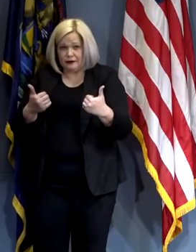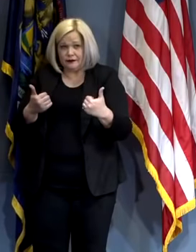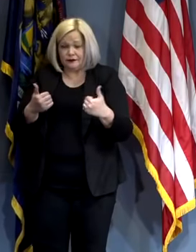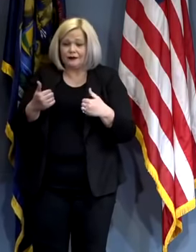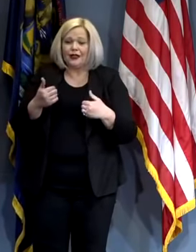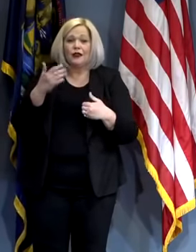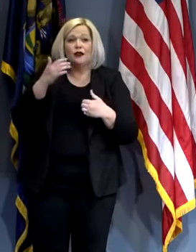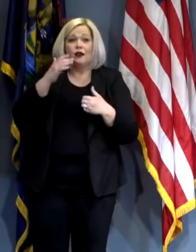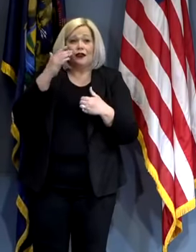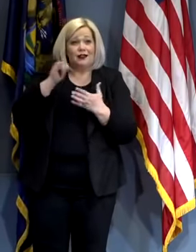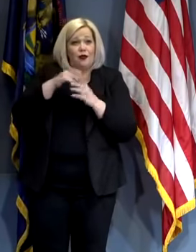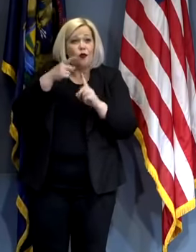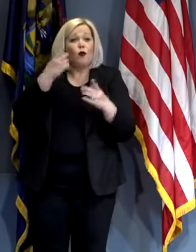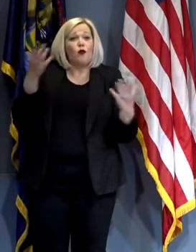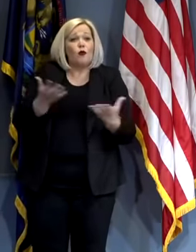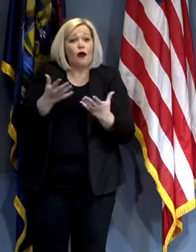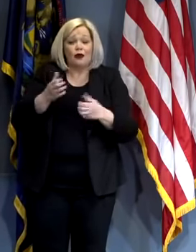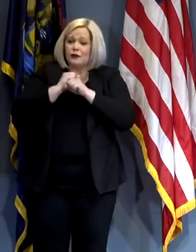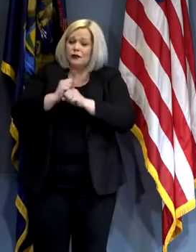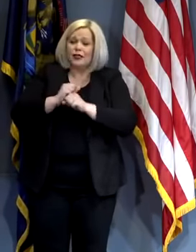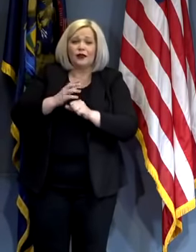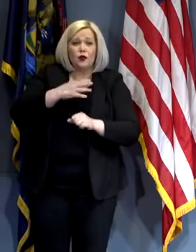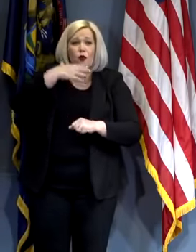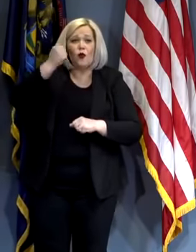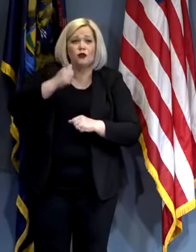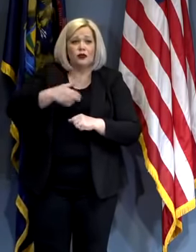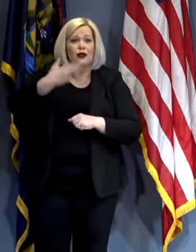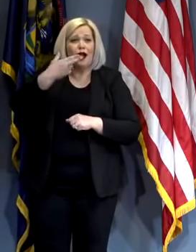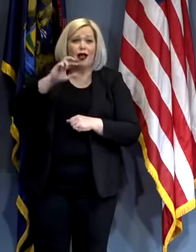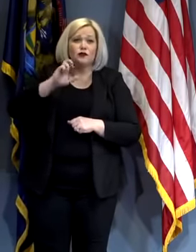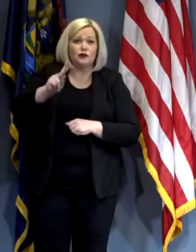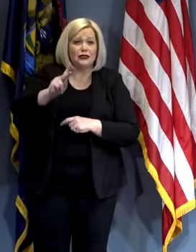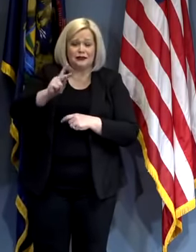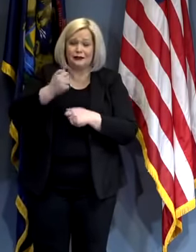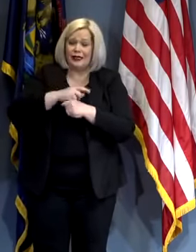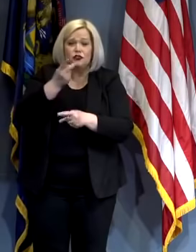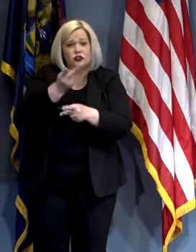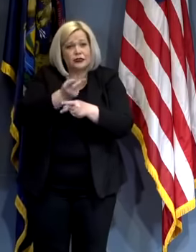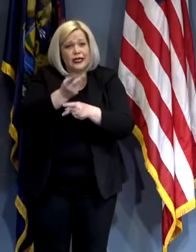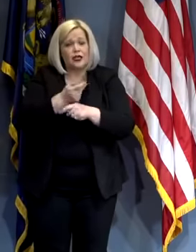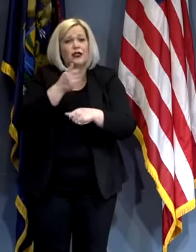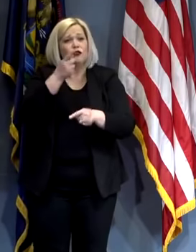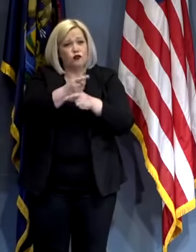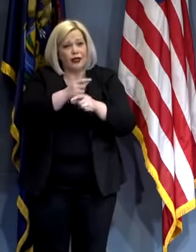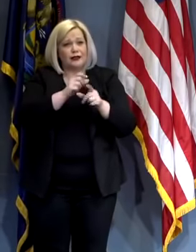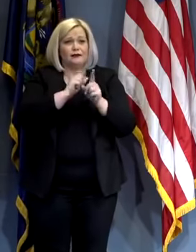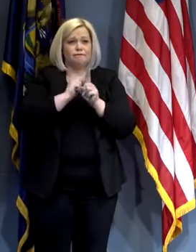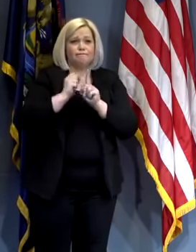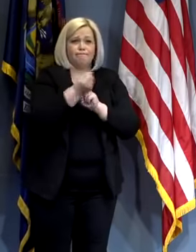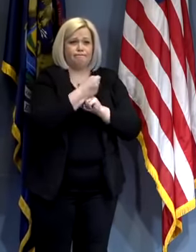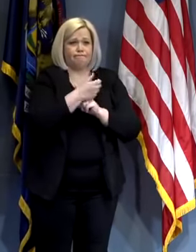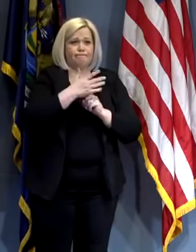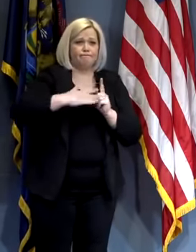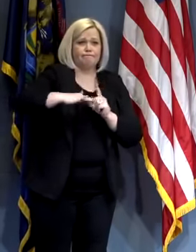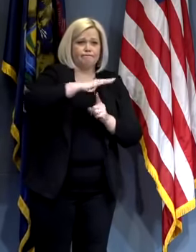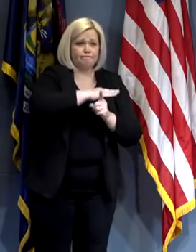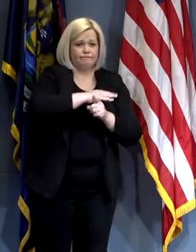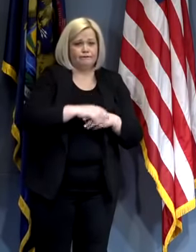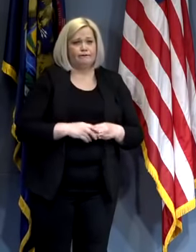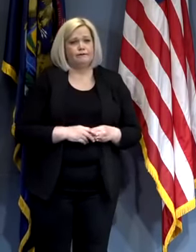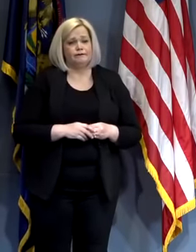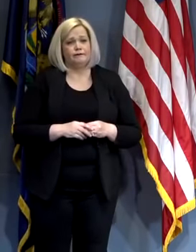most vulnerable citizens and make sure they are getting high-quality care in the right setting. As the